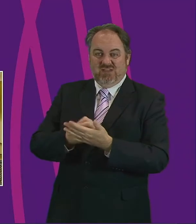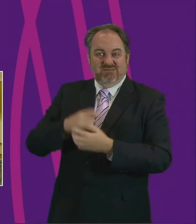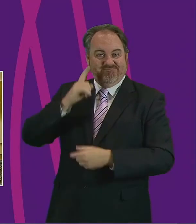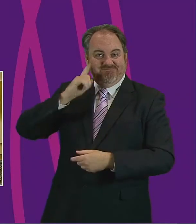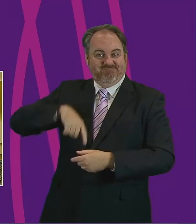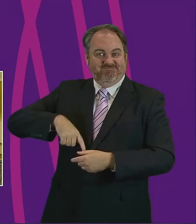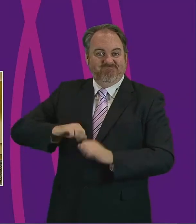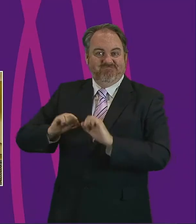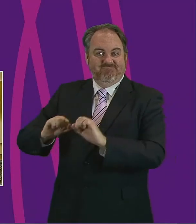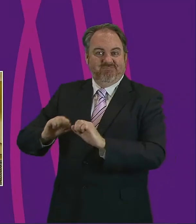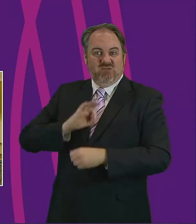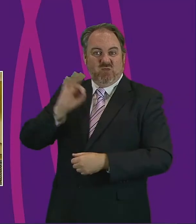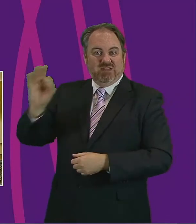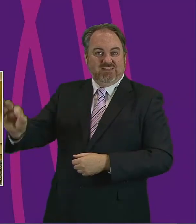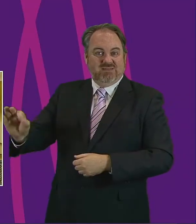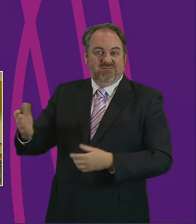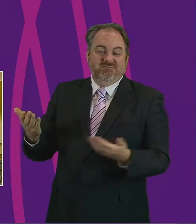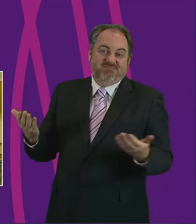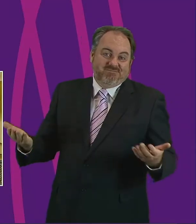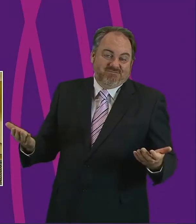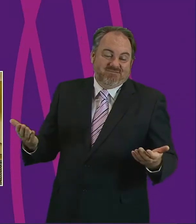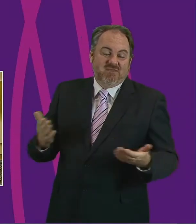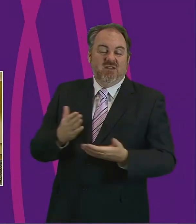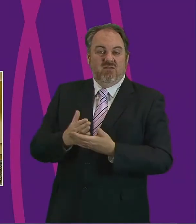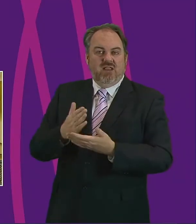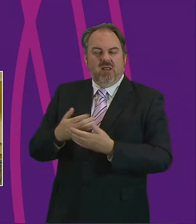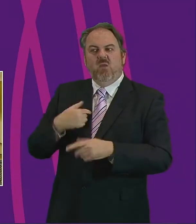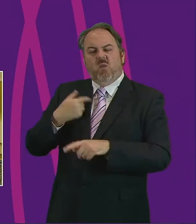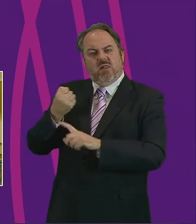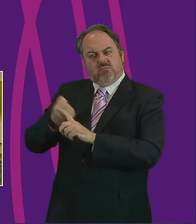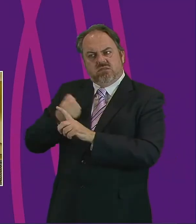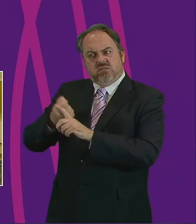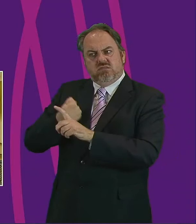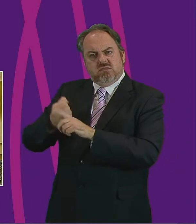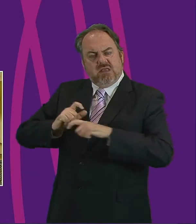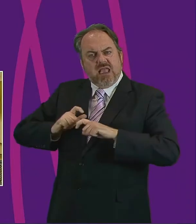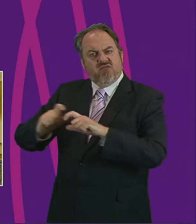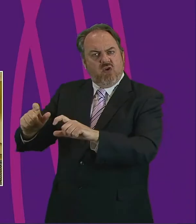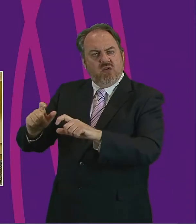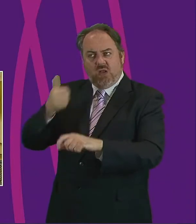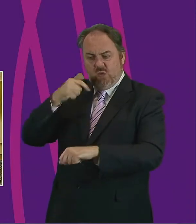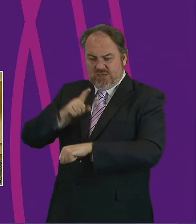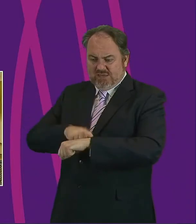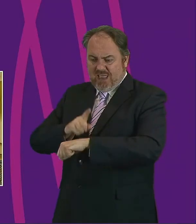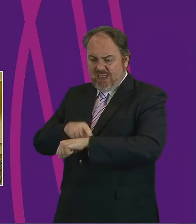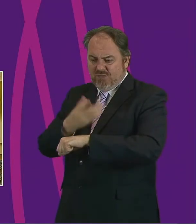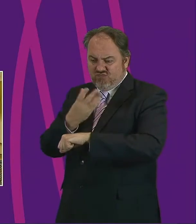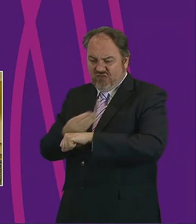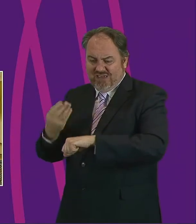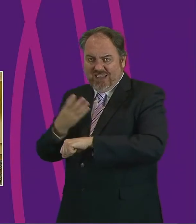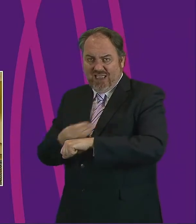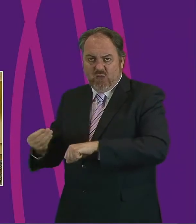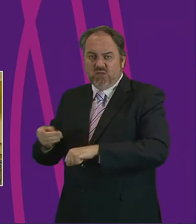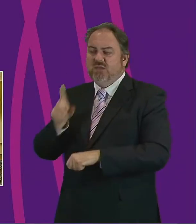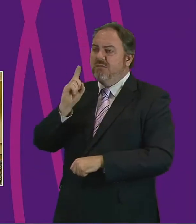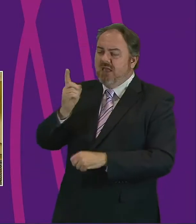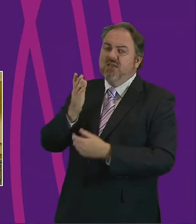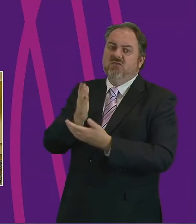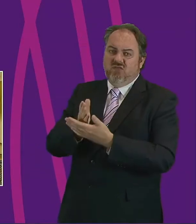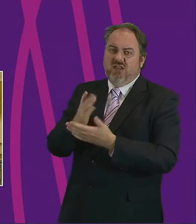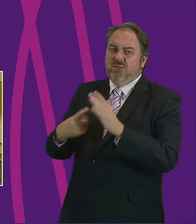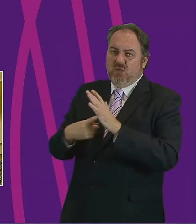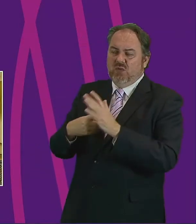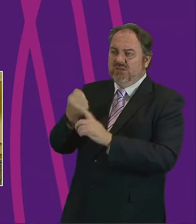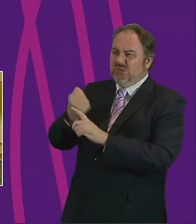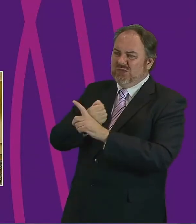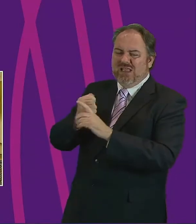so far have been ignored, but we will keep making that case, even although time is running out for common sense to prevail here.